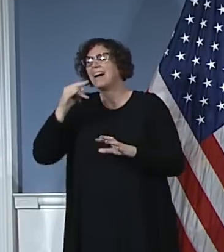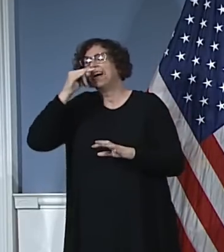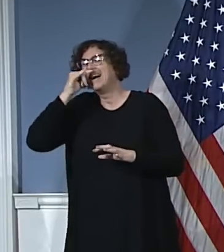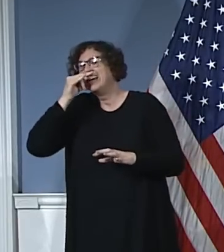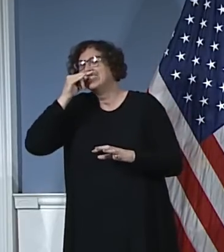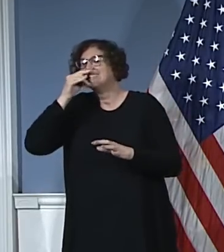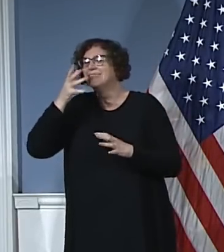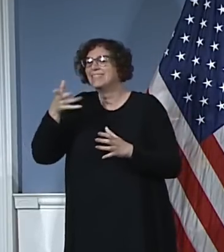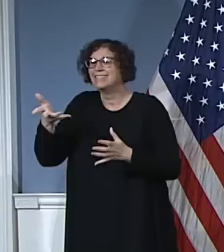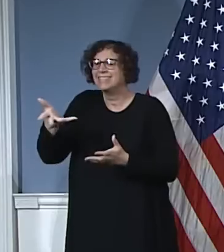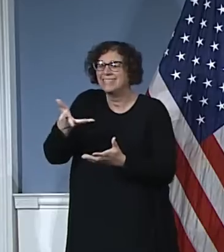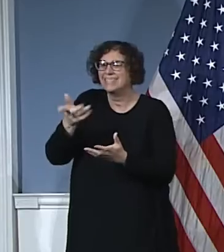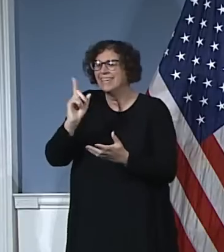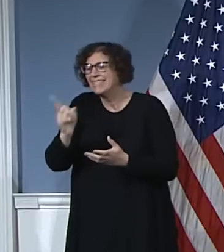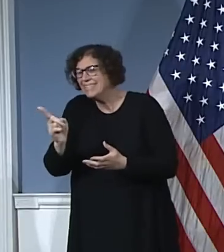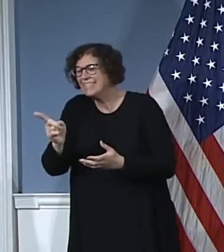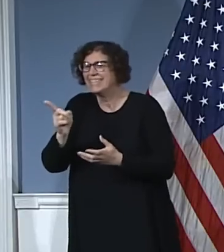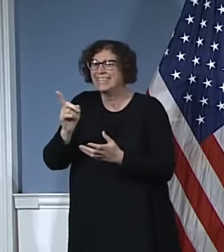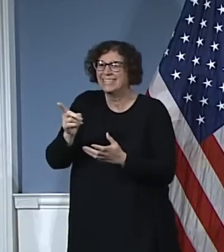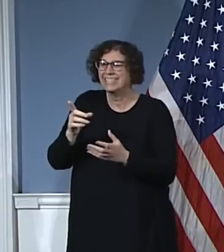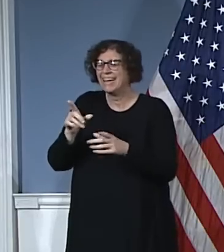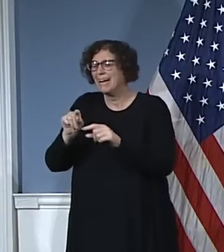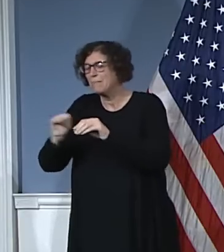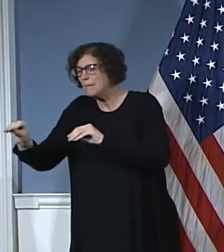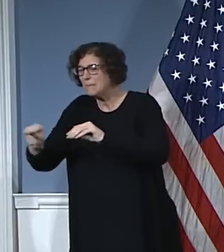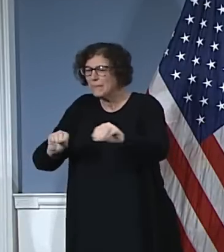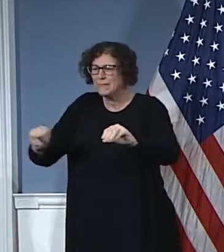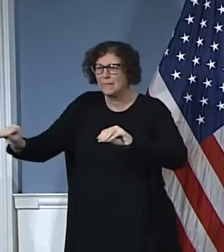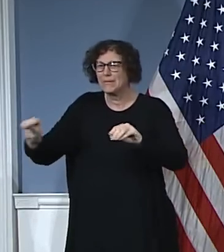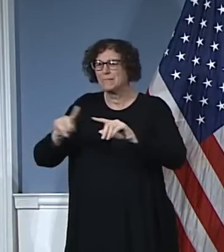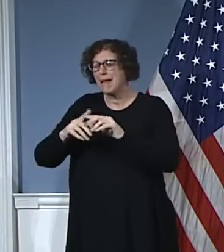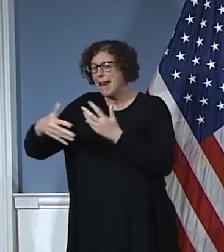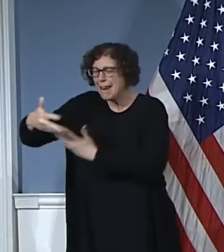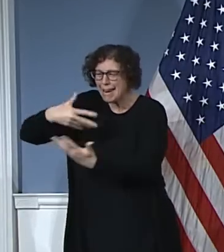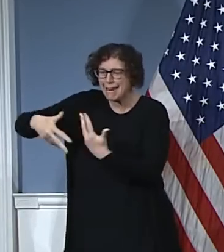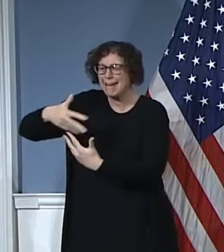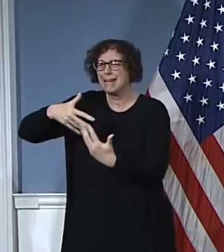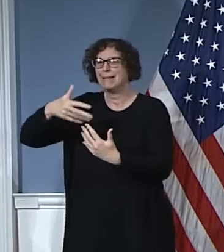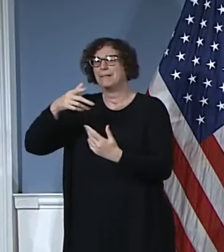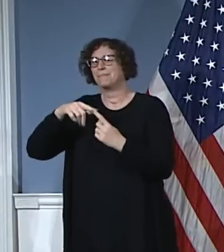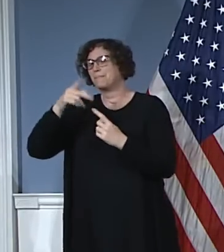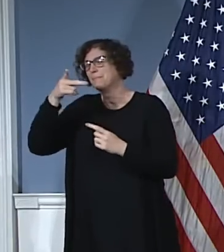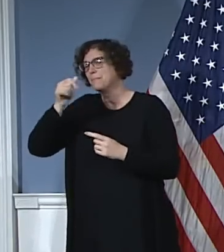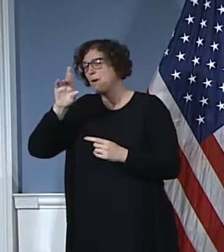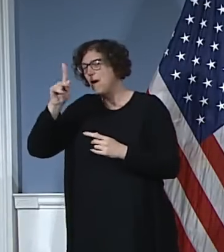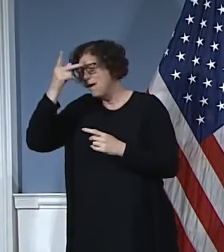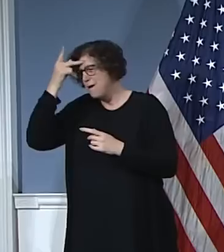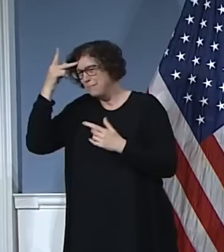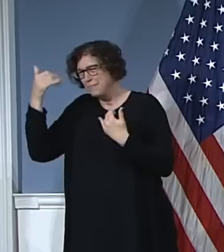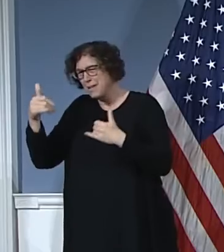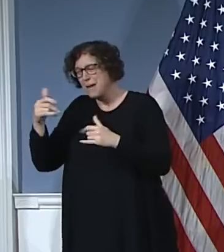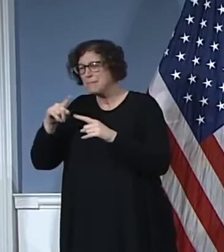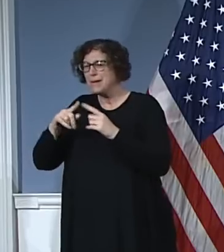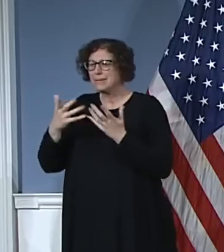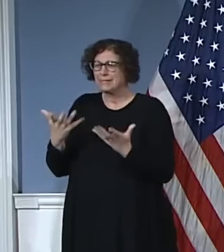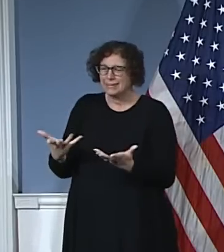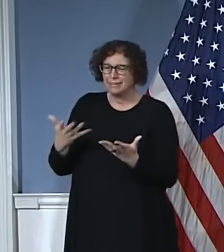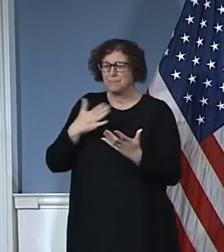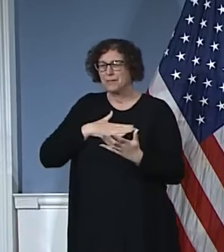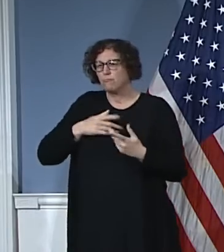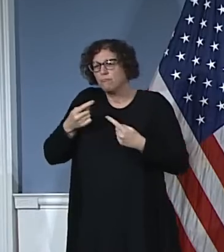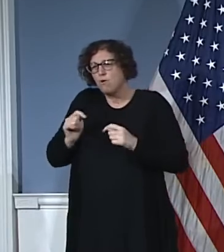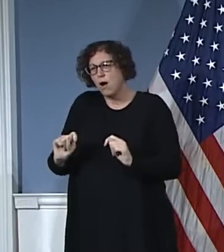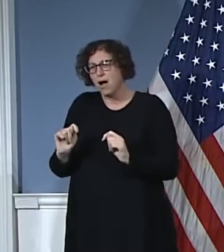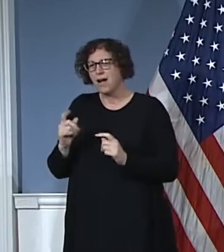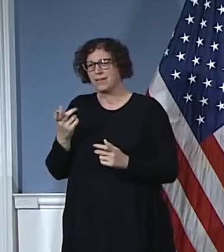ordinarily, but not under these extreme circumstances, get out of a park. But we have to, we'll continue to educate. And again, I